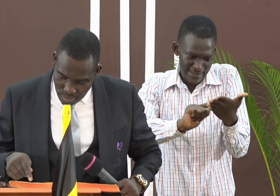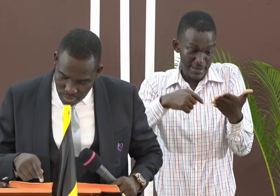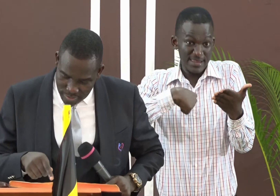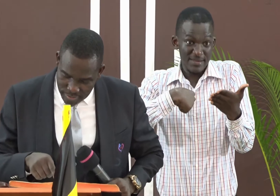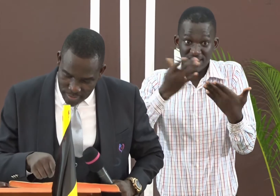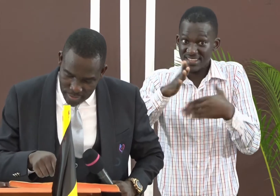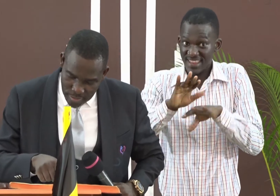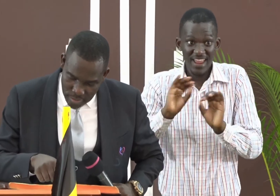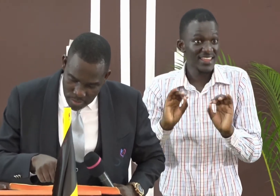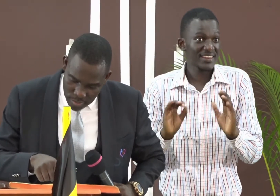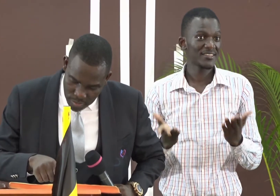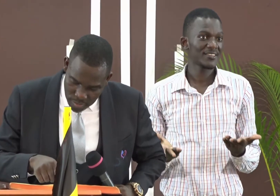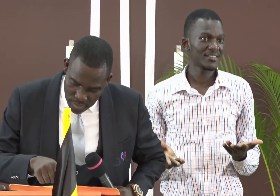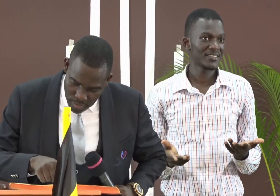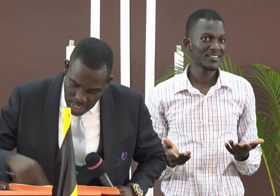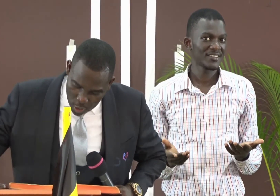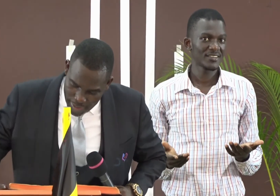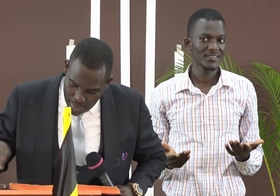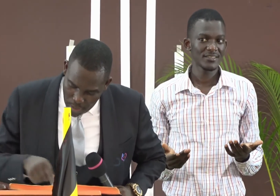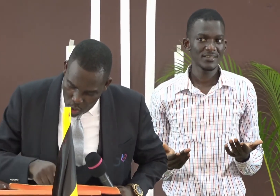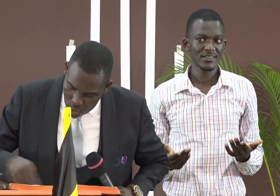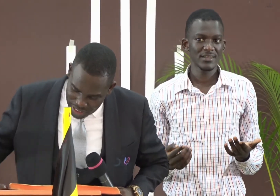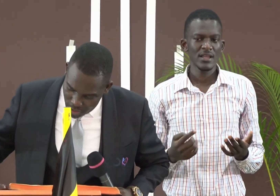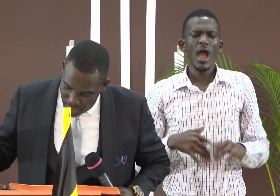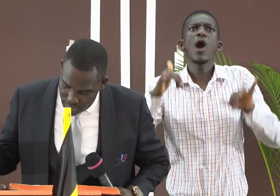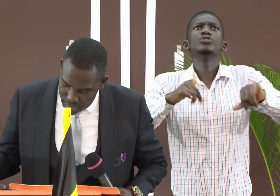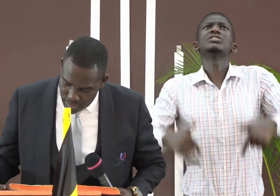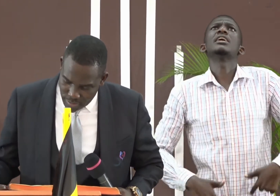You read about it and even highlighted it and said,